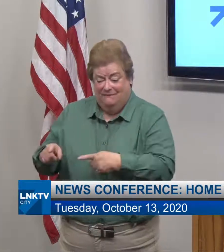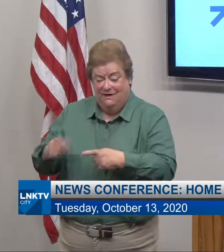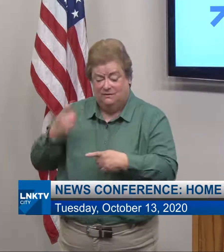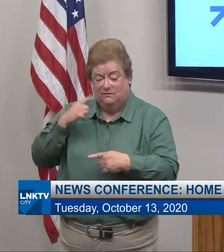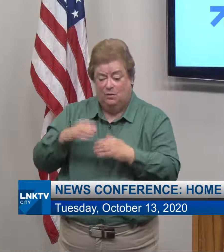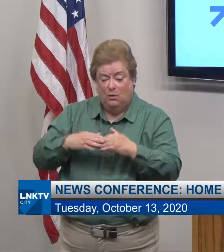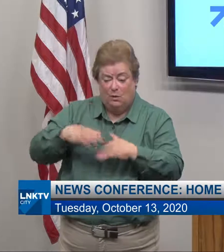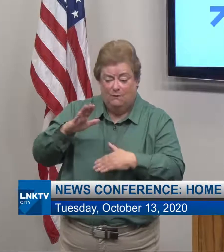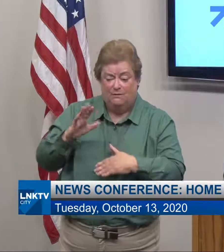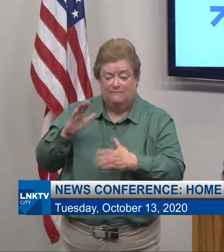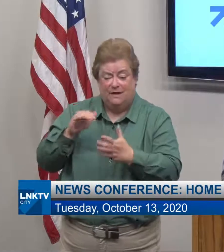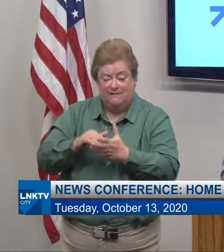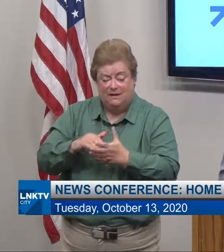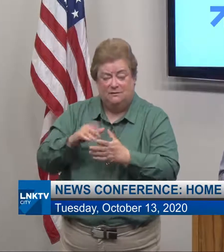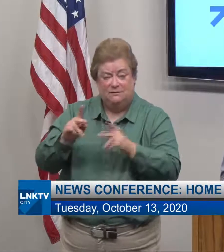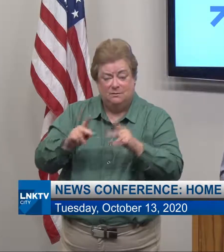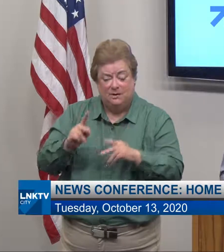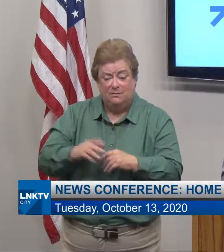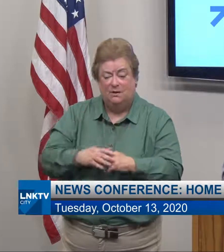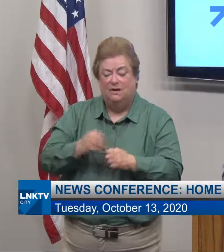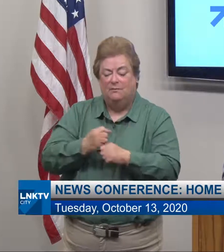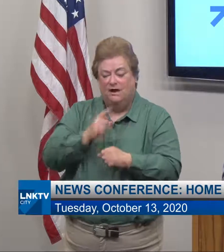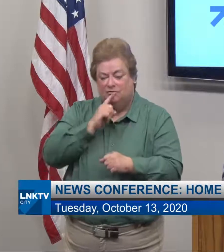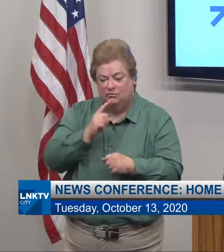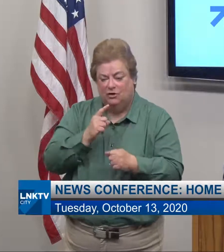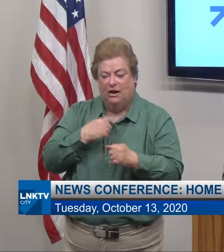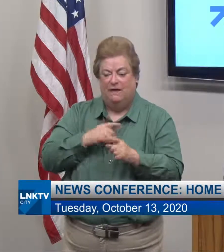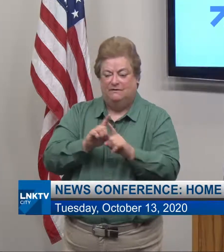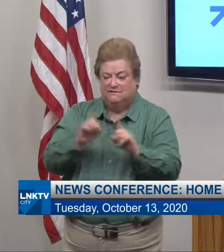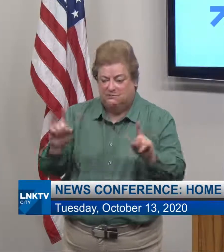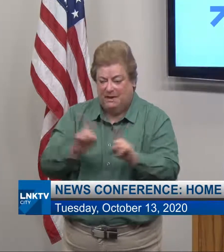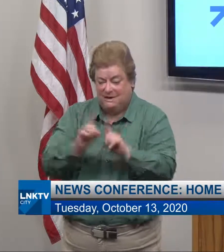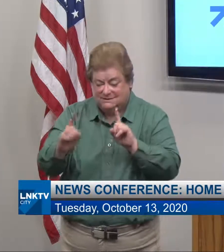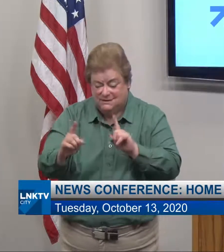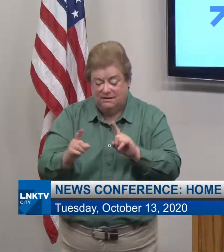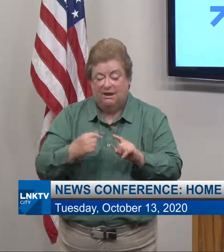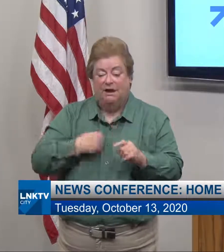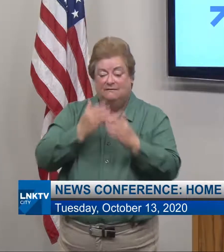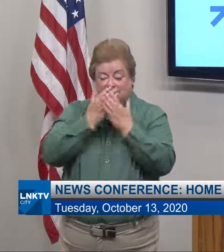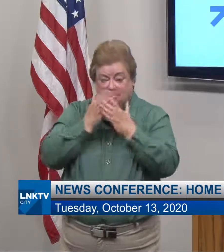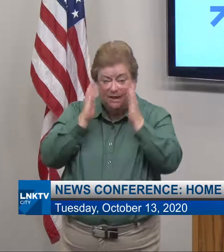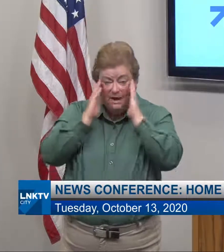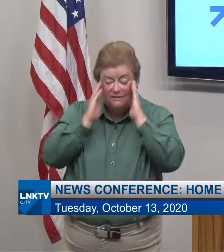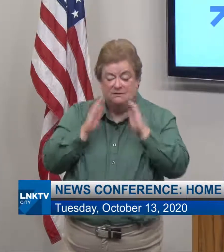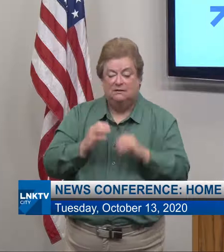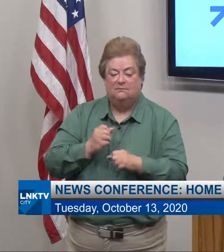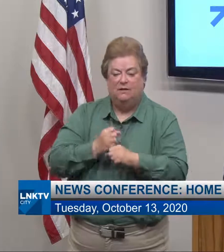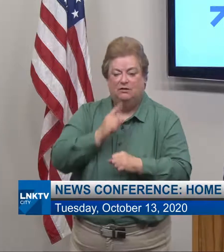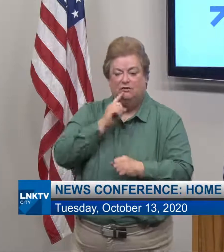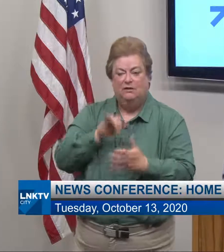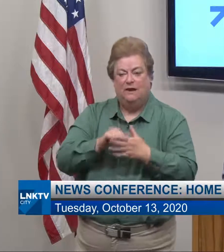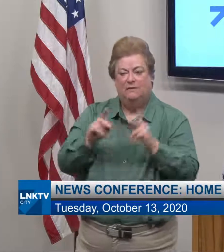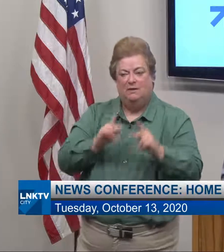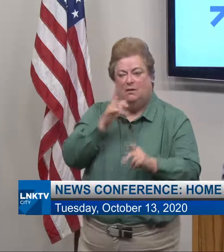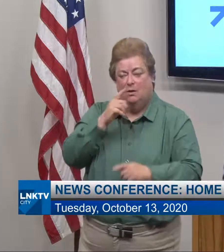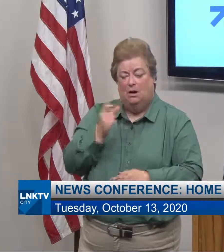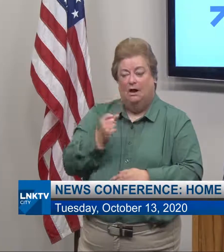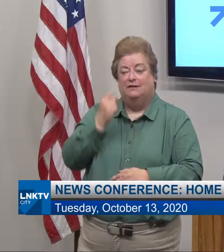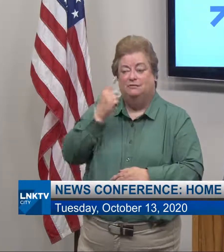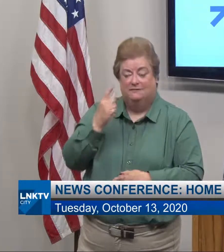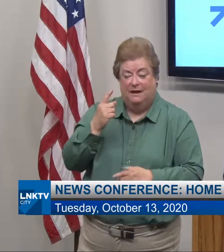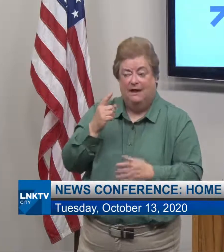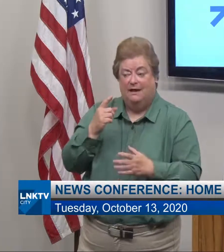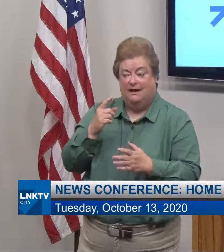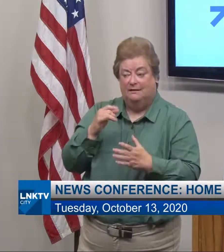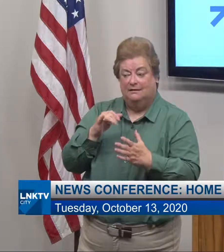adequate spacing, that there is masking, that people are understanding the precautions they can take to successfully pull off a